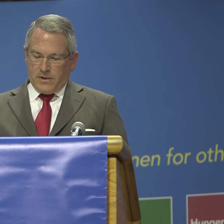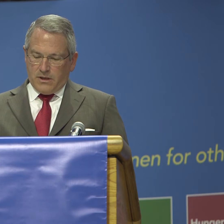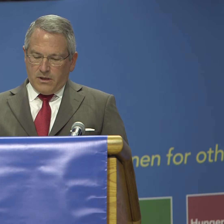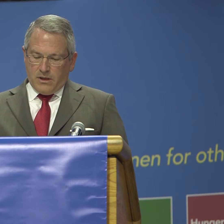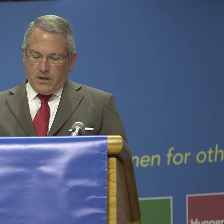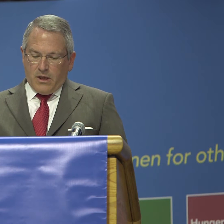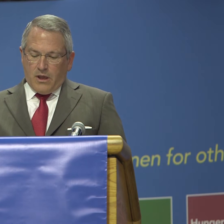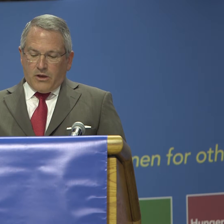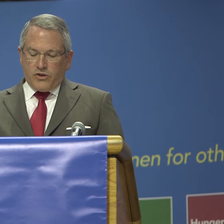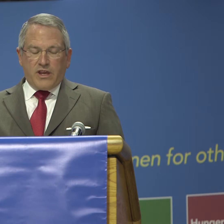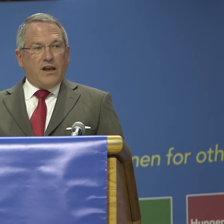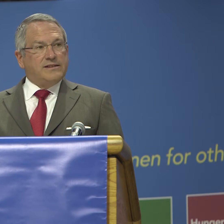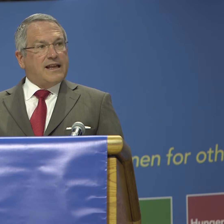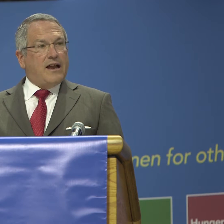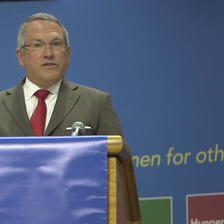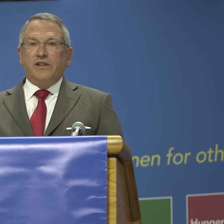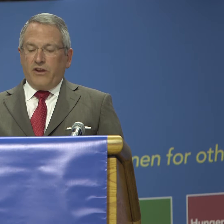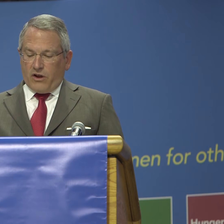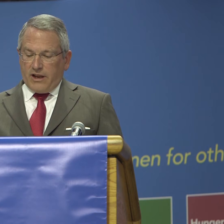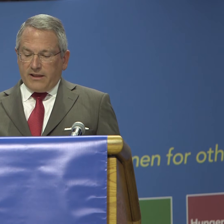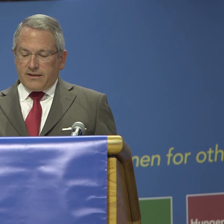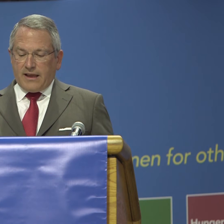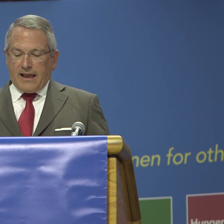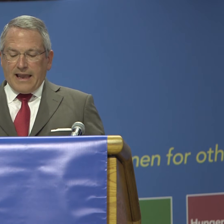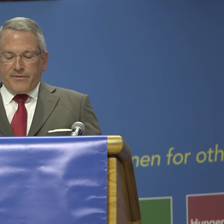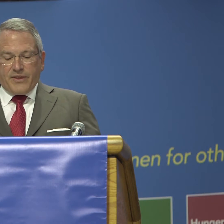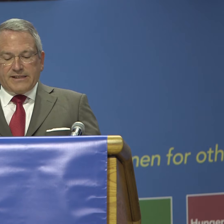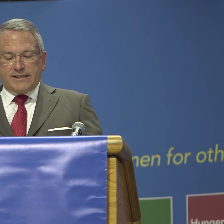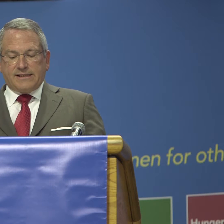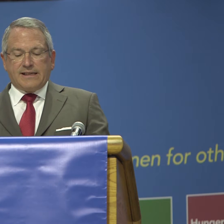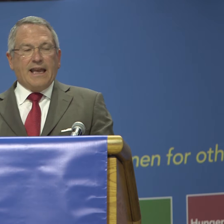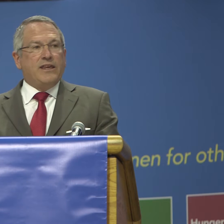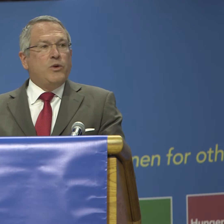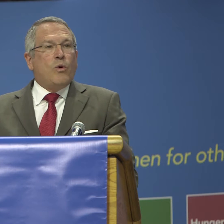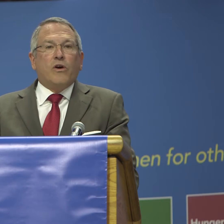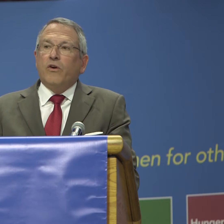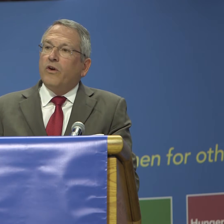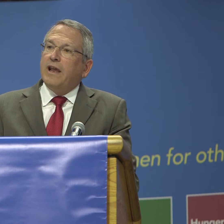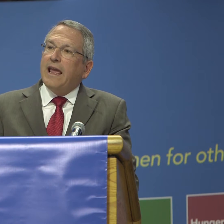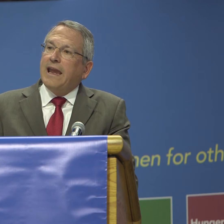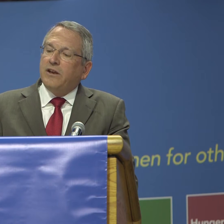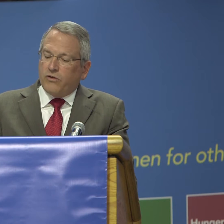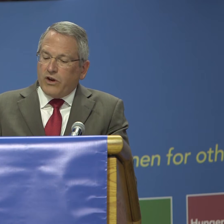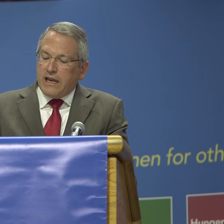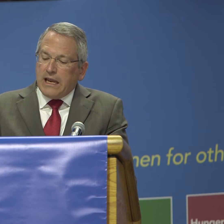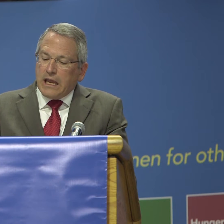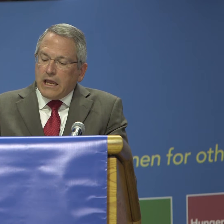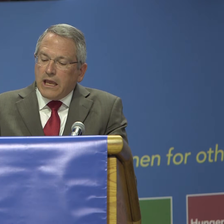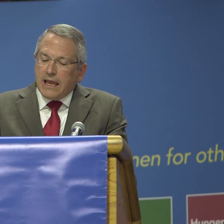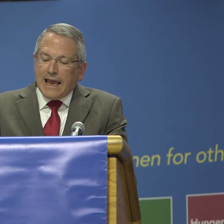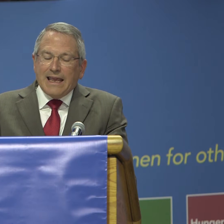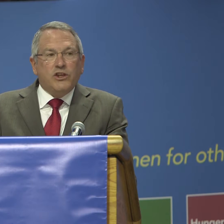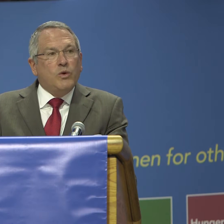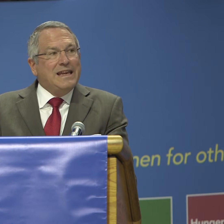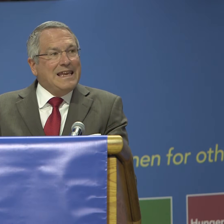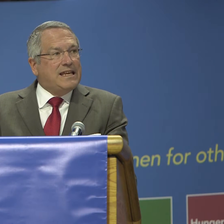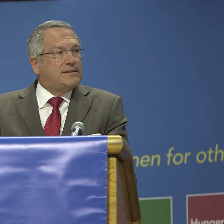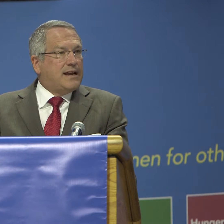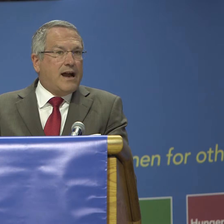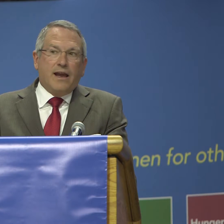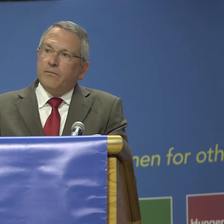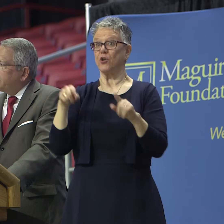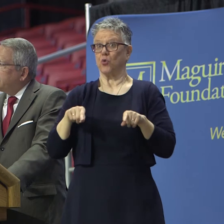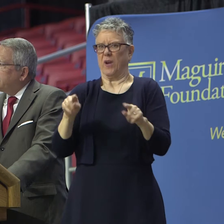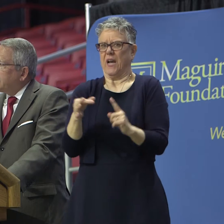education. To the young scholars in the audience, I have this to say: you are earning a degree at a